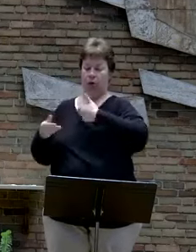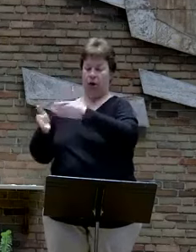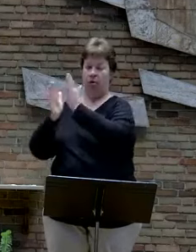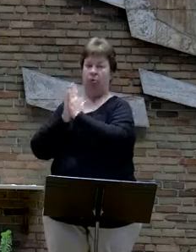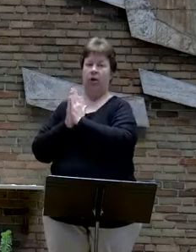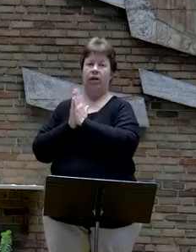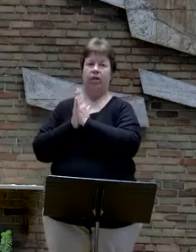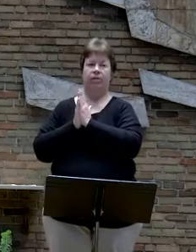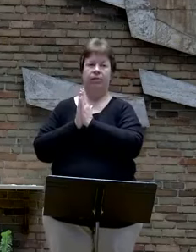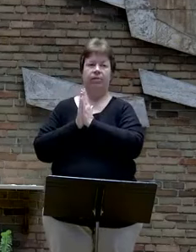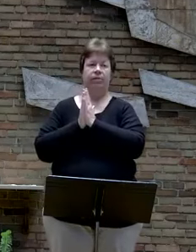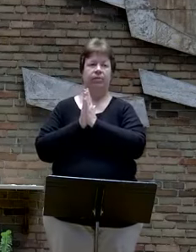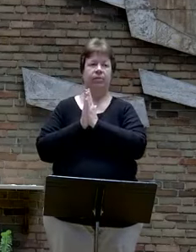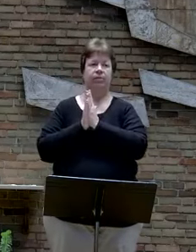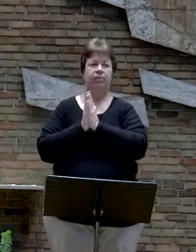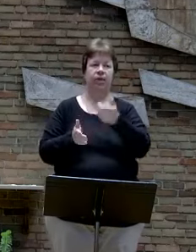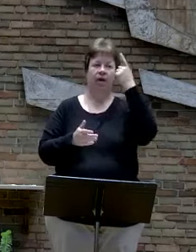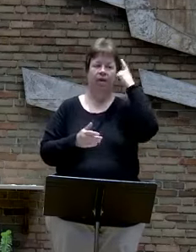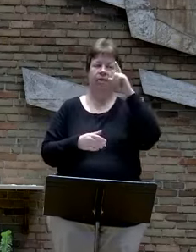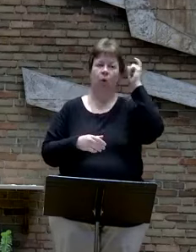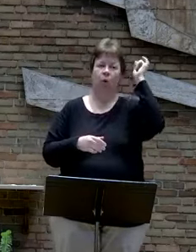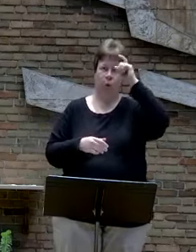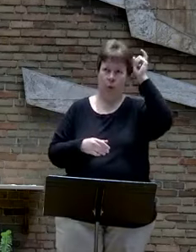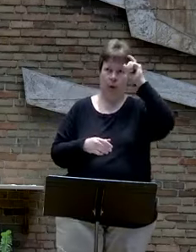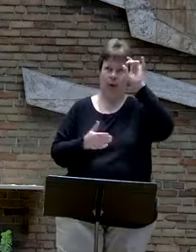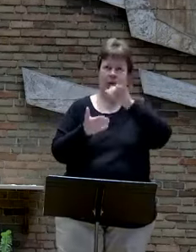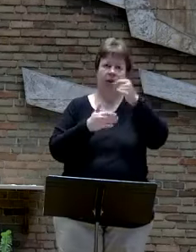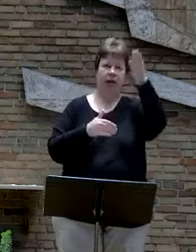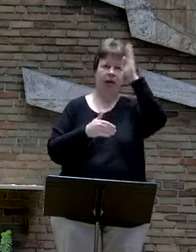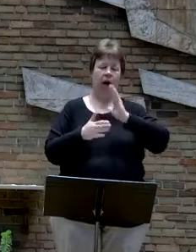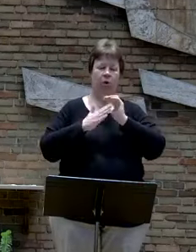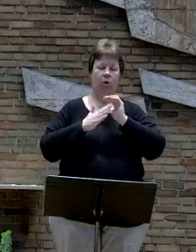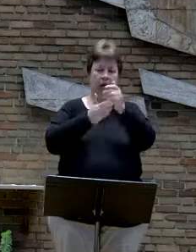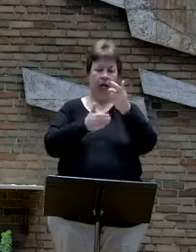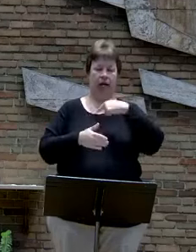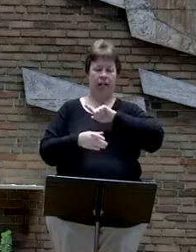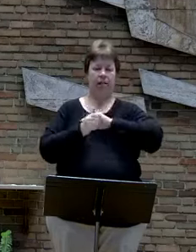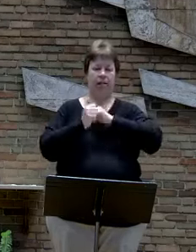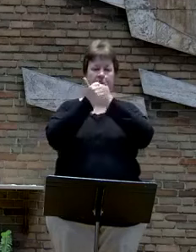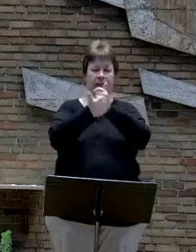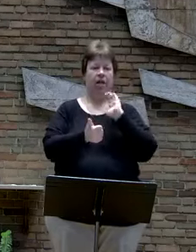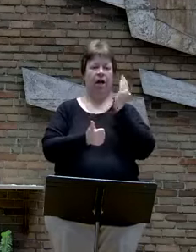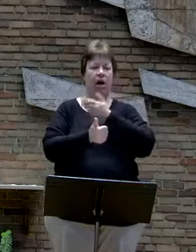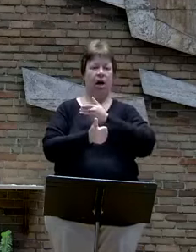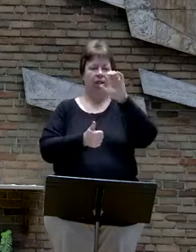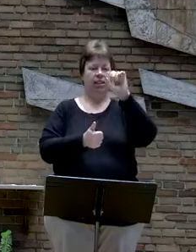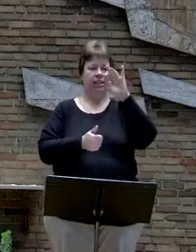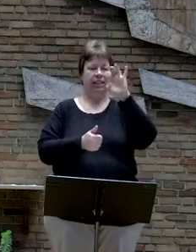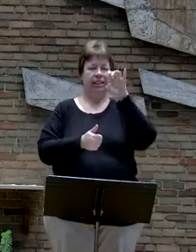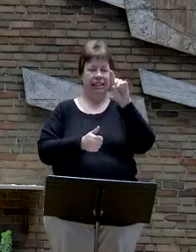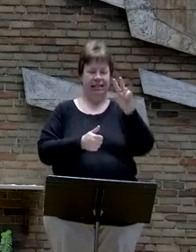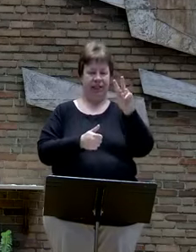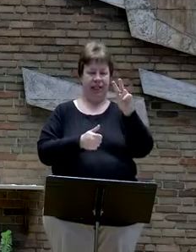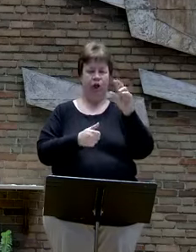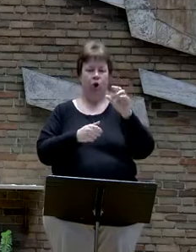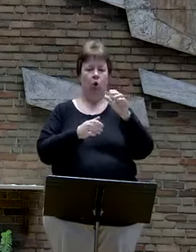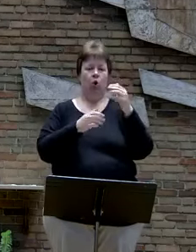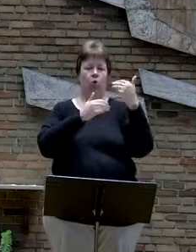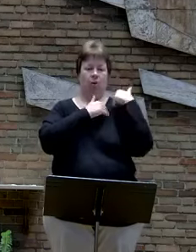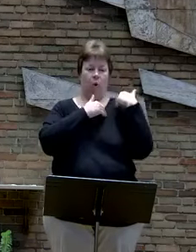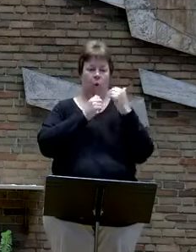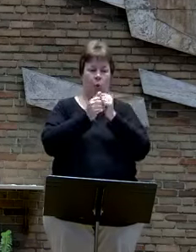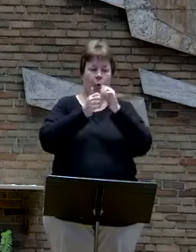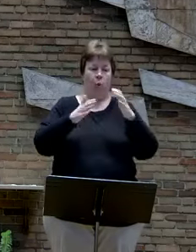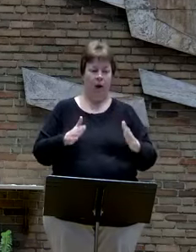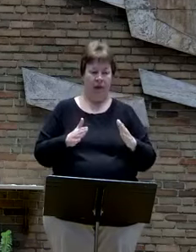our prayer. For wisdom, that God will guide us in fulfilling our civic responsibilities without compromising